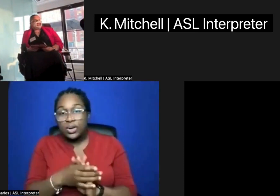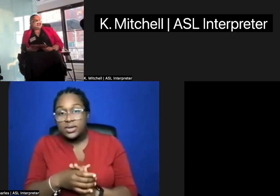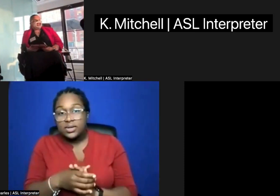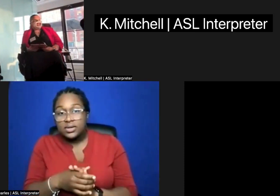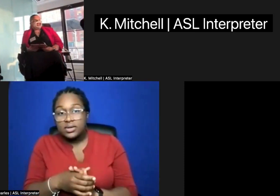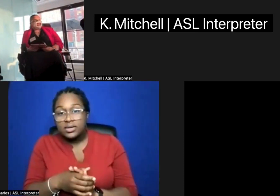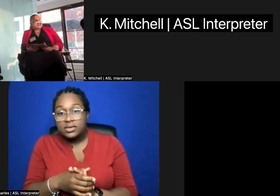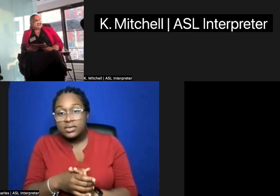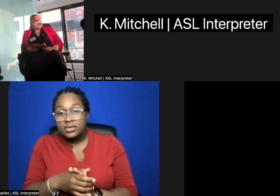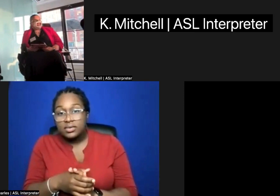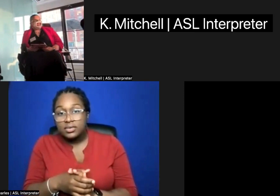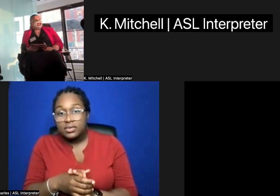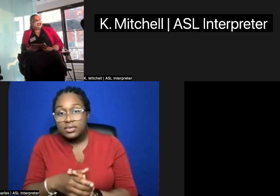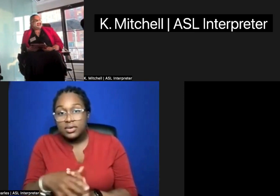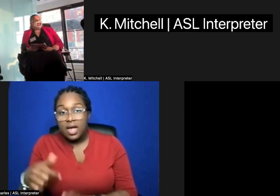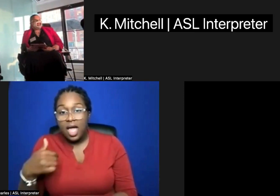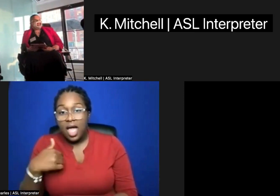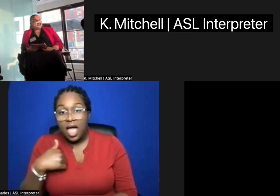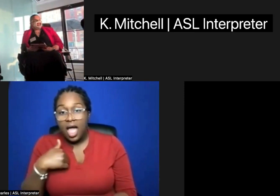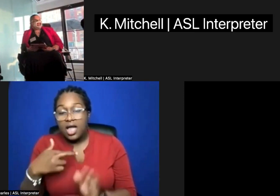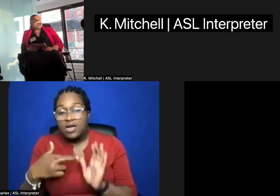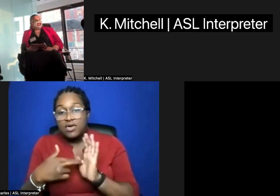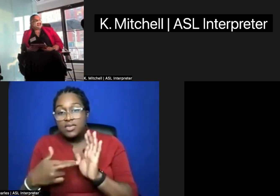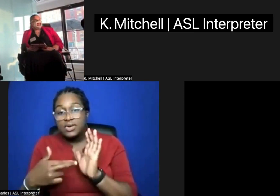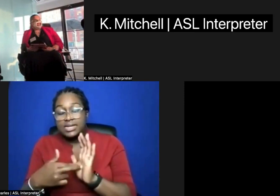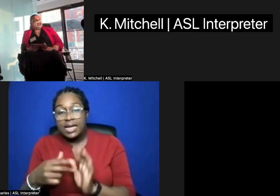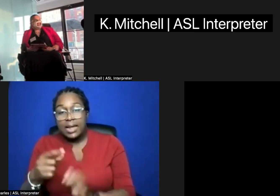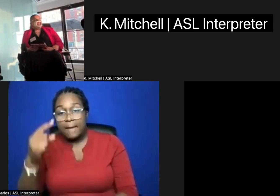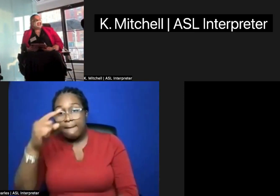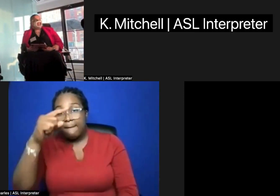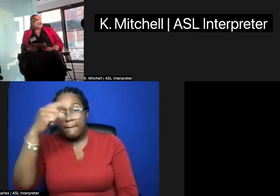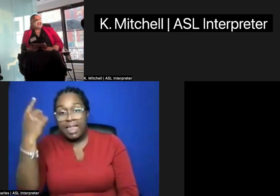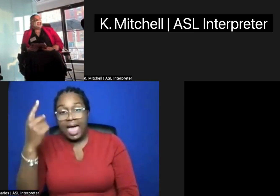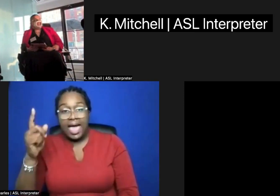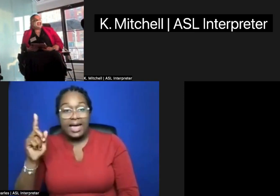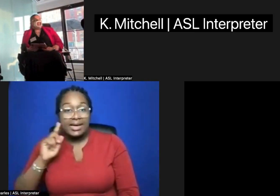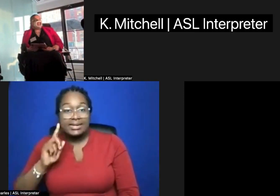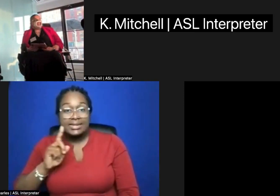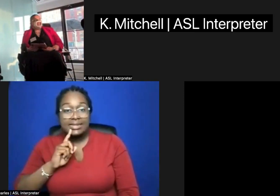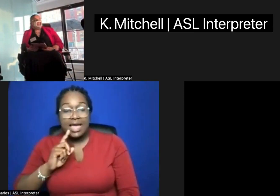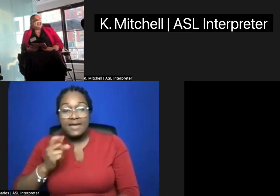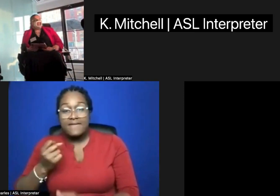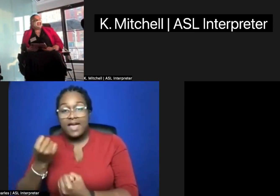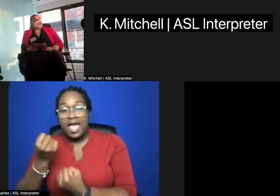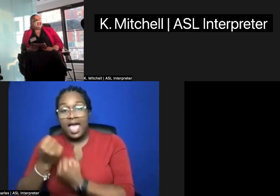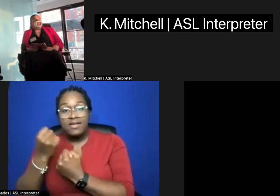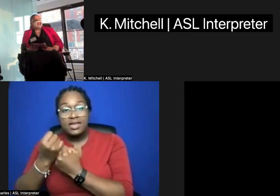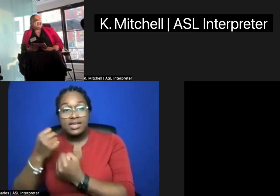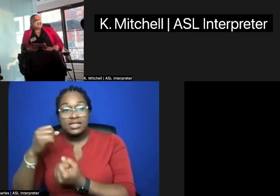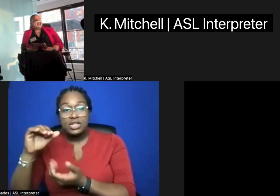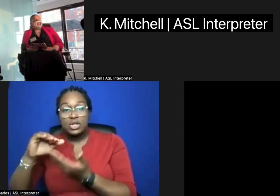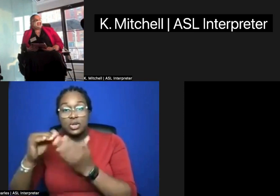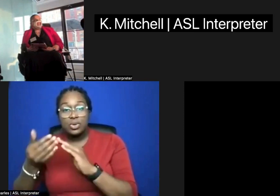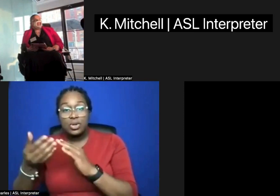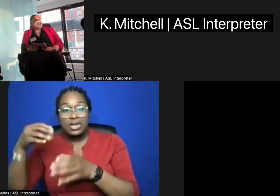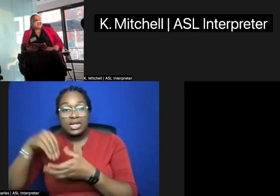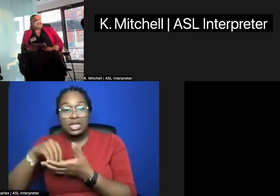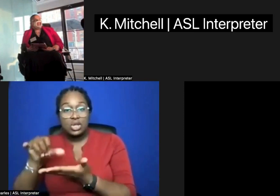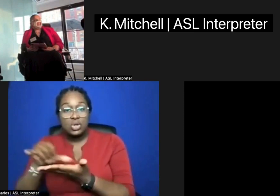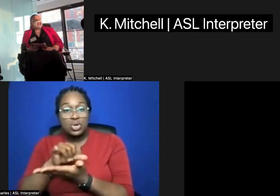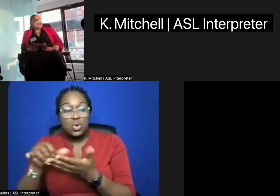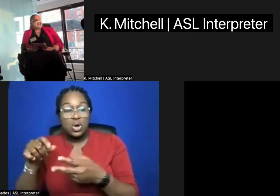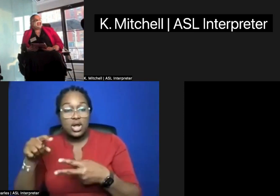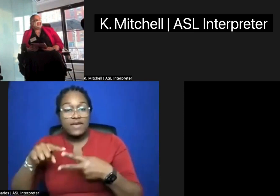Yes, so I represent Black deaf advocates and the community here in New York. I have two questions.